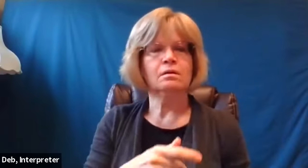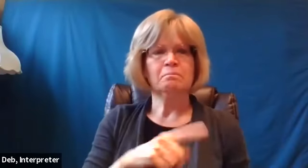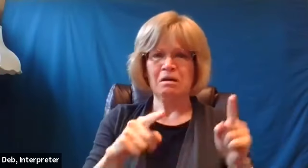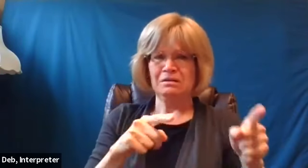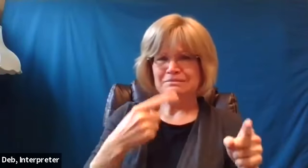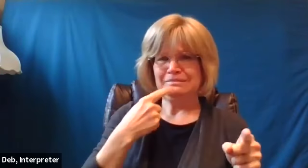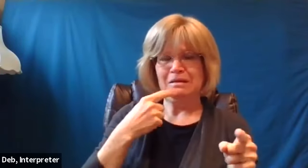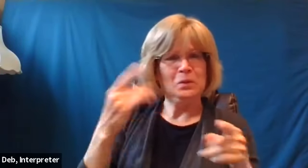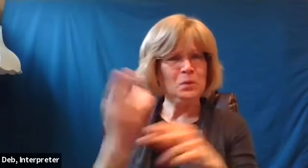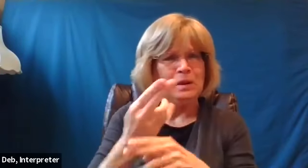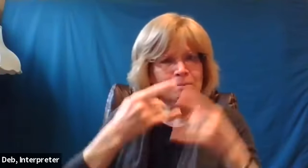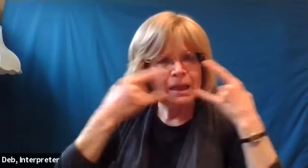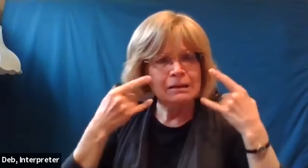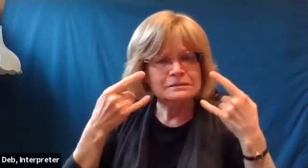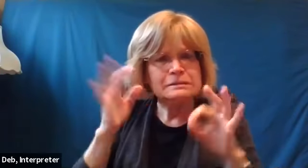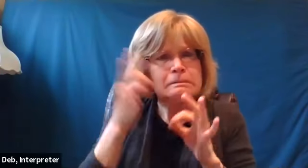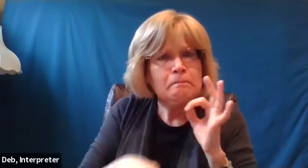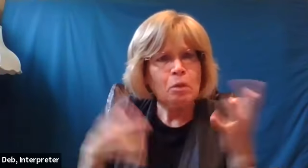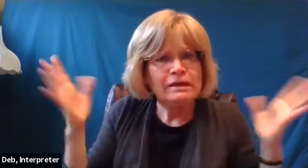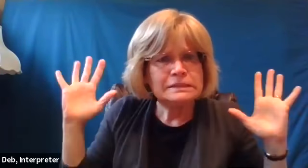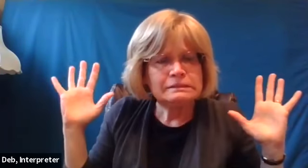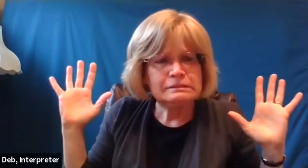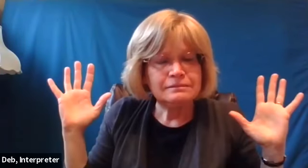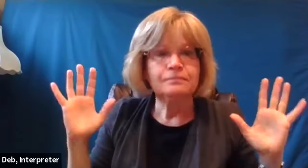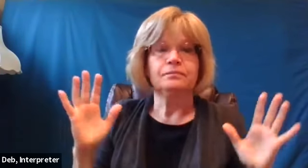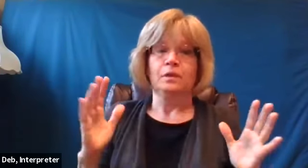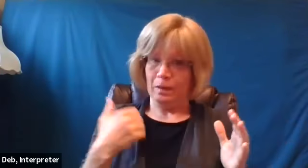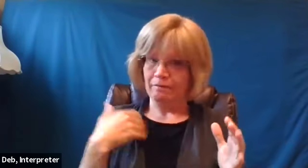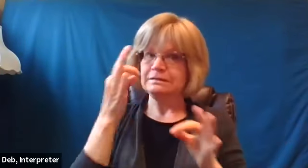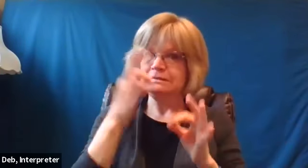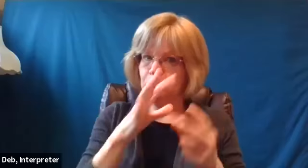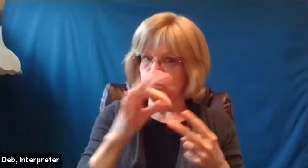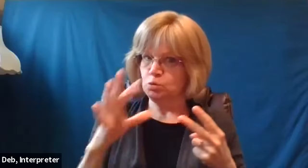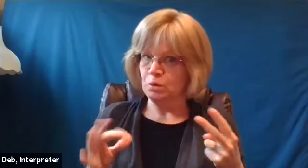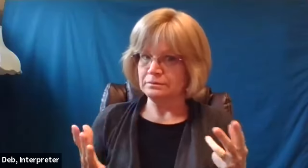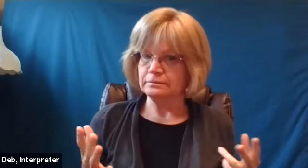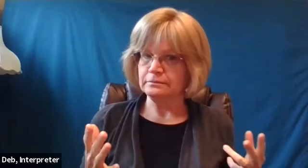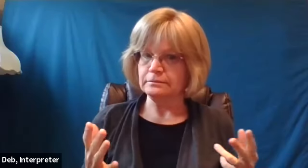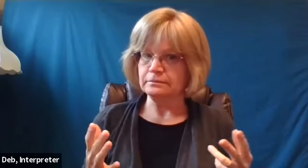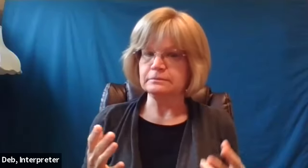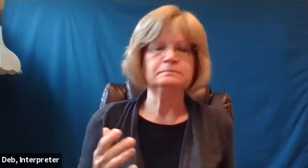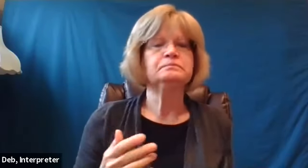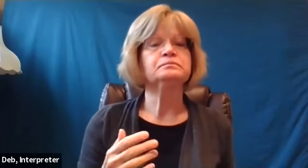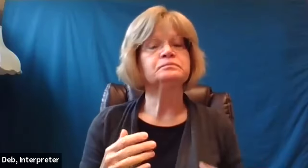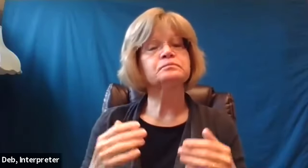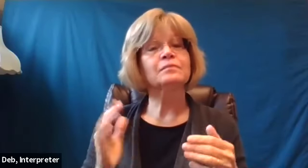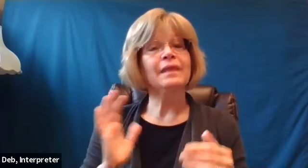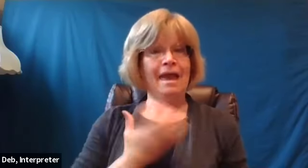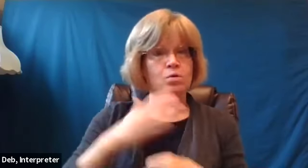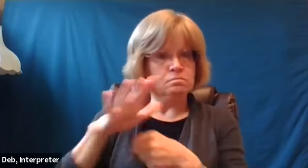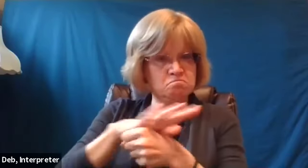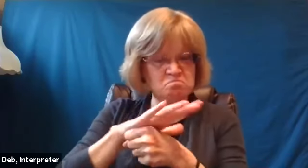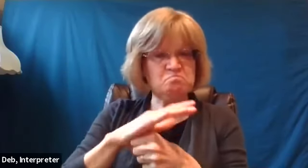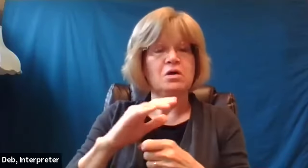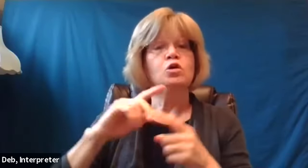was, "Wear a mask"? Every day, these simple choices are before us. West Whiteland Township has now made recycling easier than